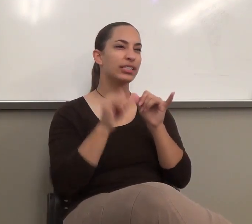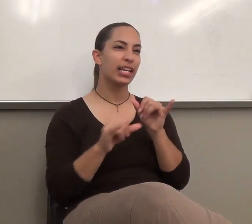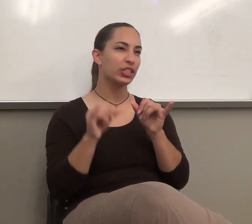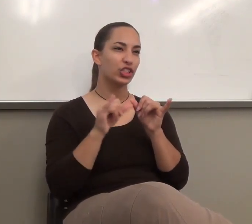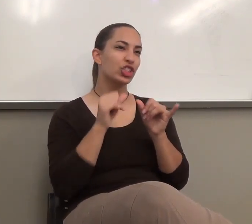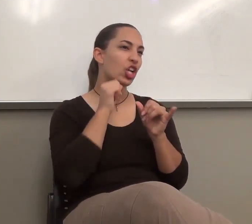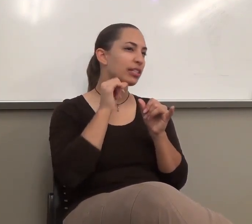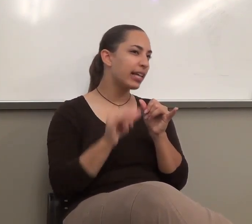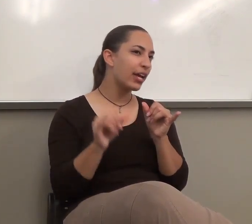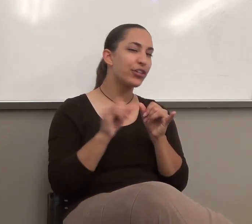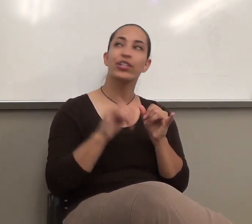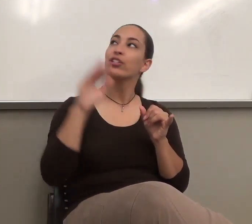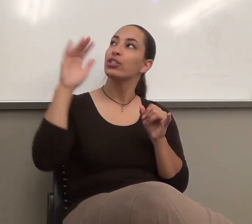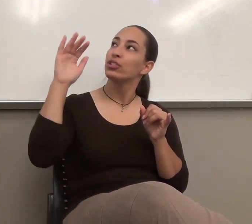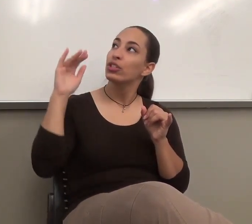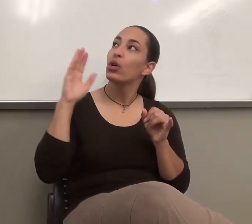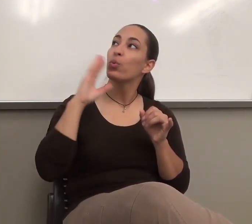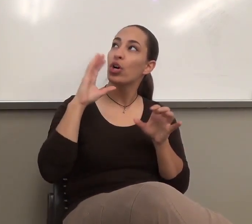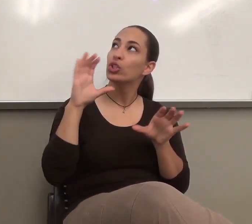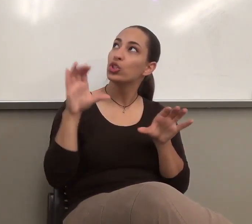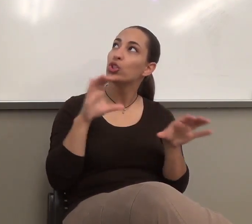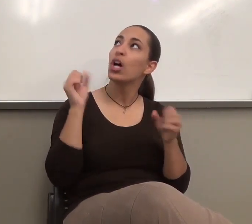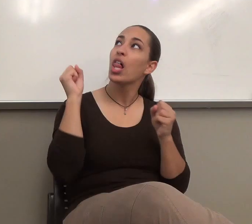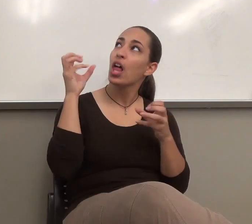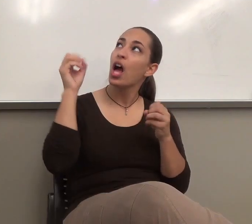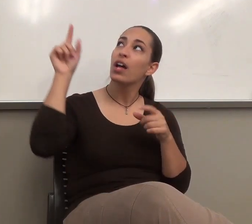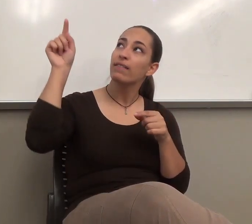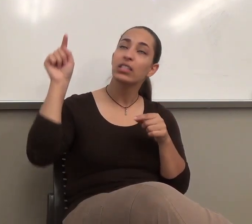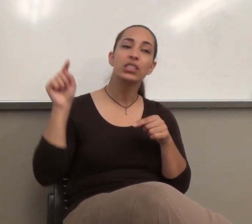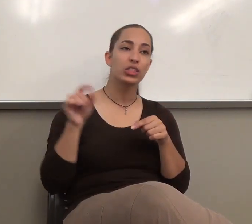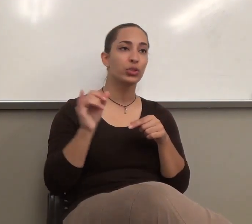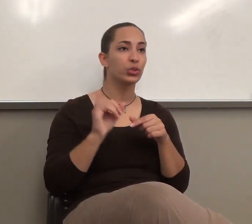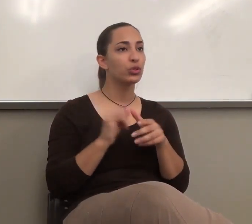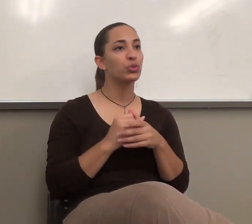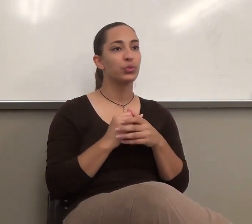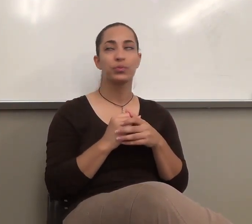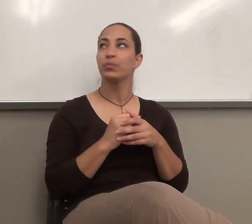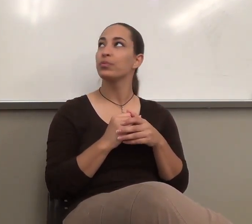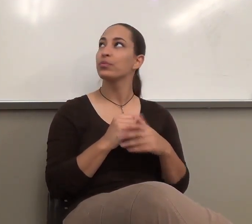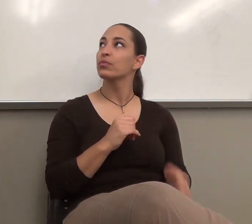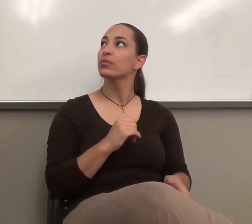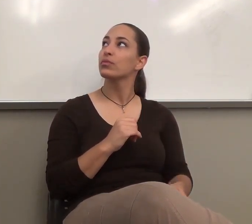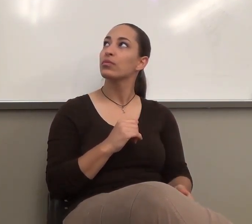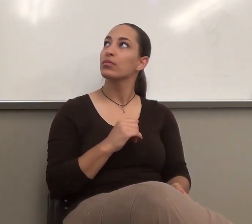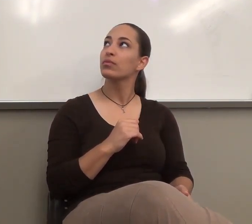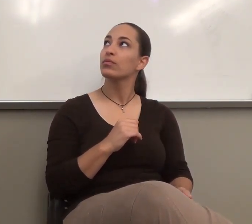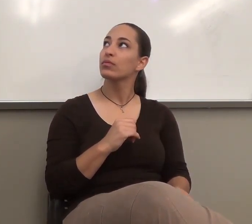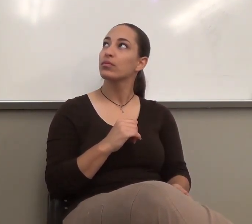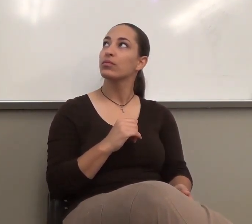We're going to come down and do a lot of these other ones. Okay, so this one